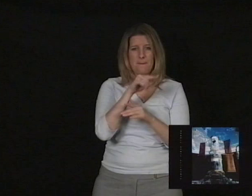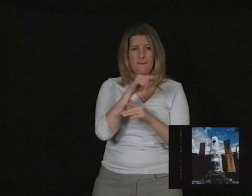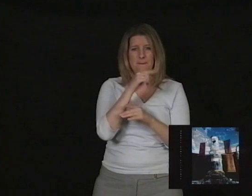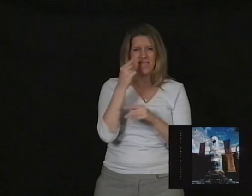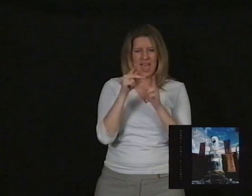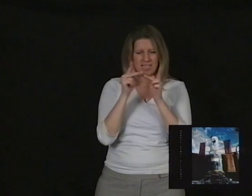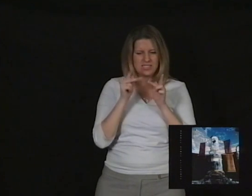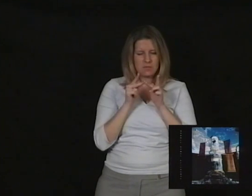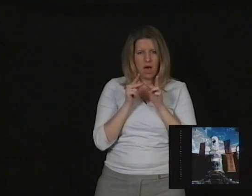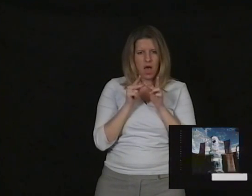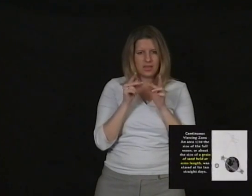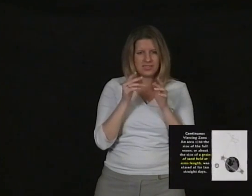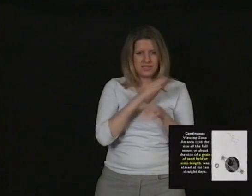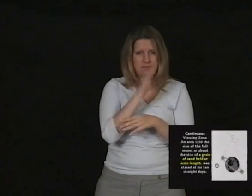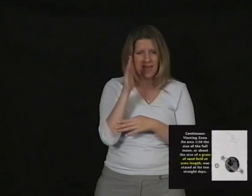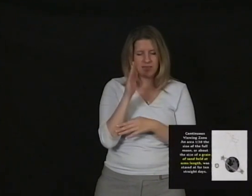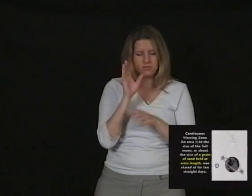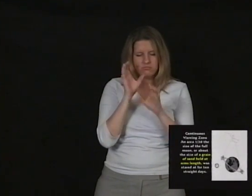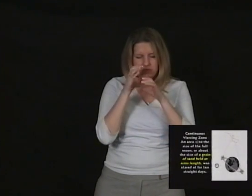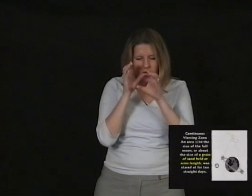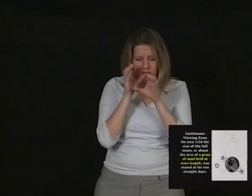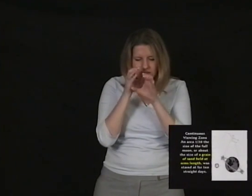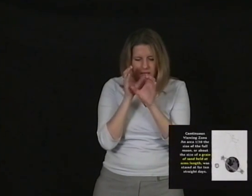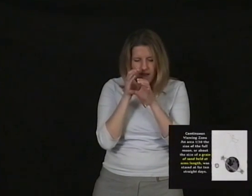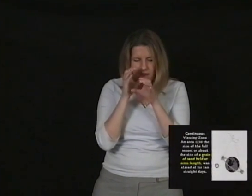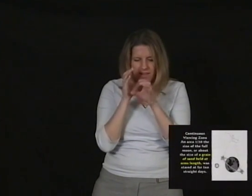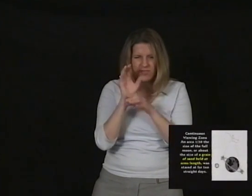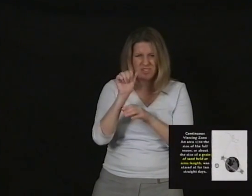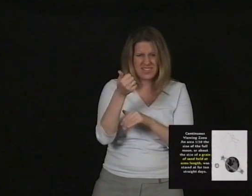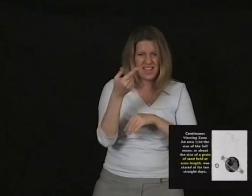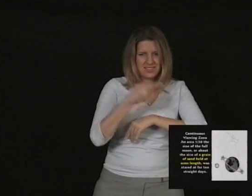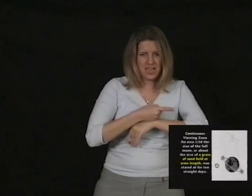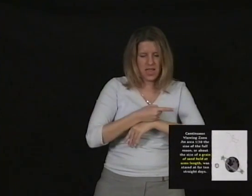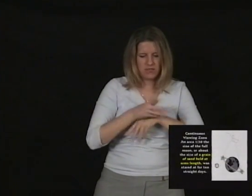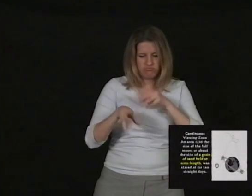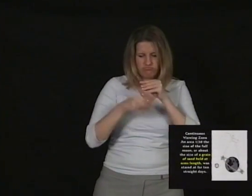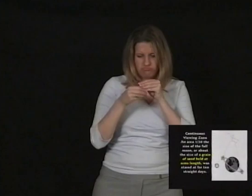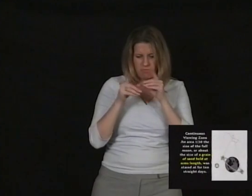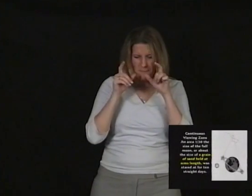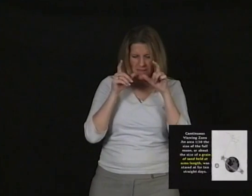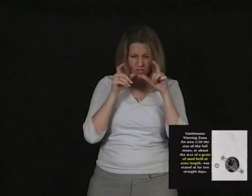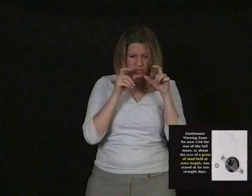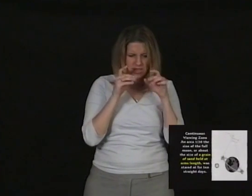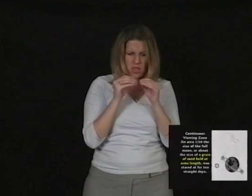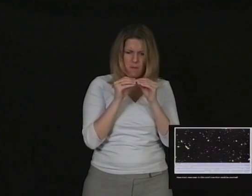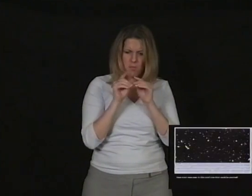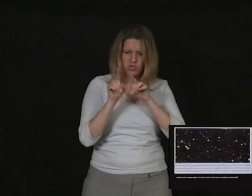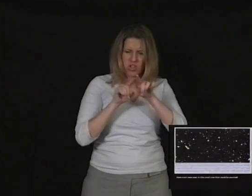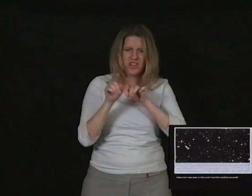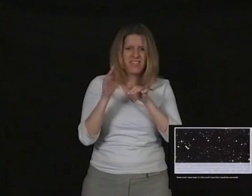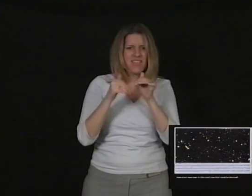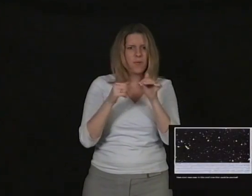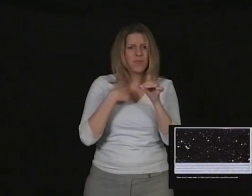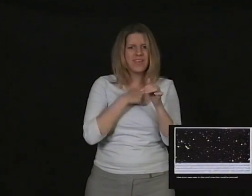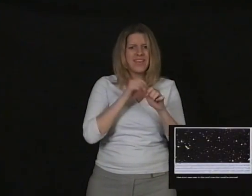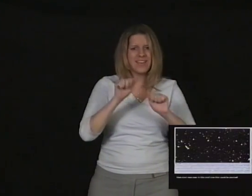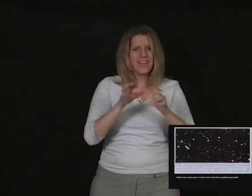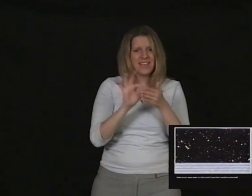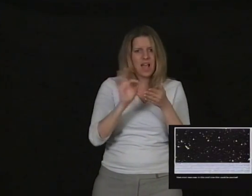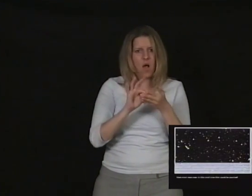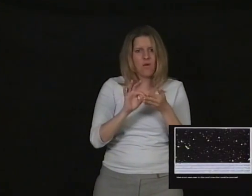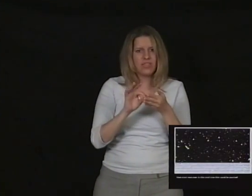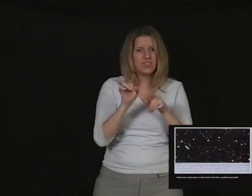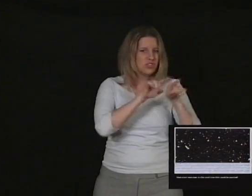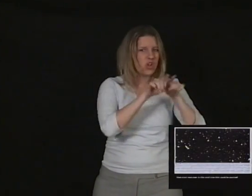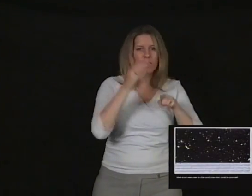grain of sand held at arm's length. The Hubble focused on that spot for 10 days, took a bunch of pictures. When they put them all together, they said, man, there are more stars there than we can count.